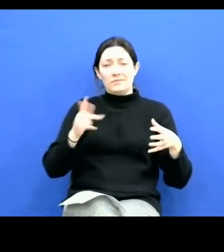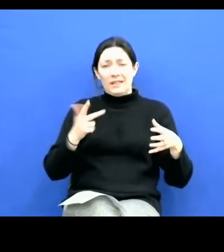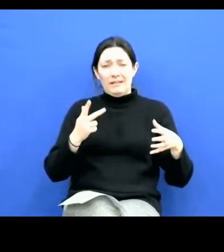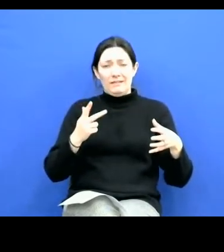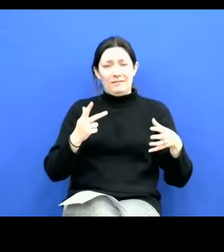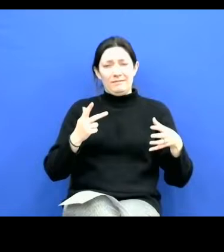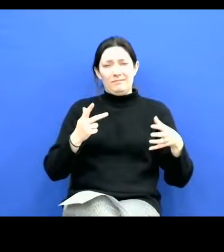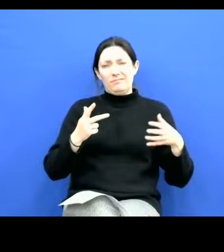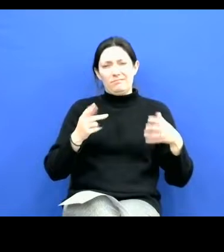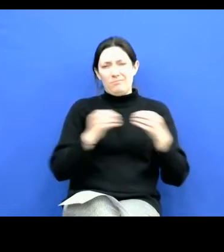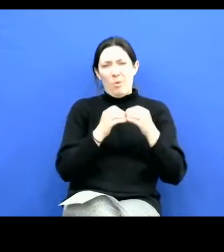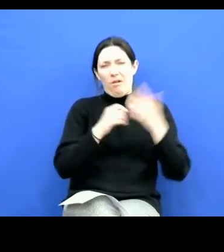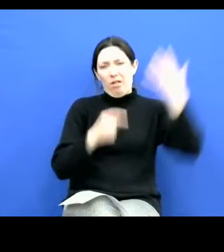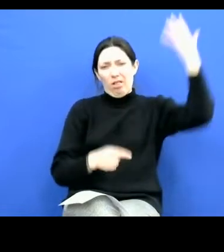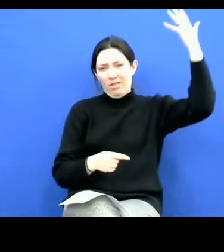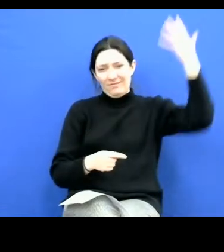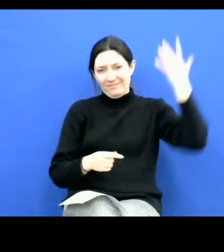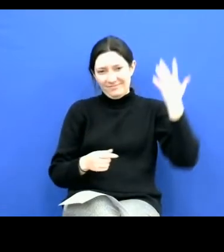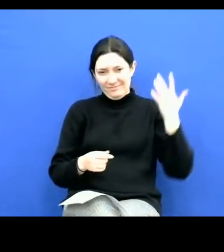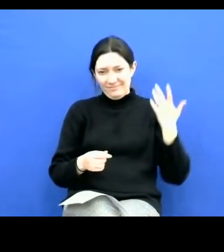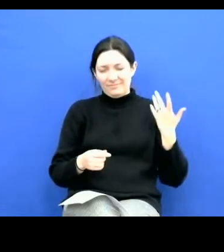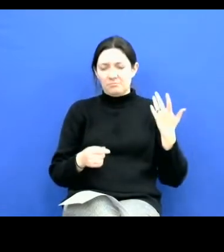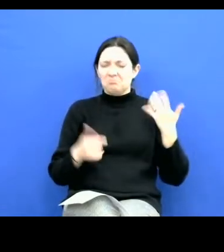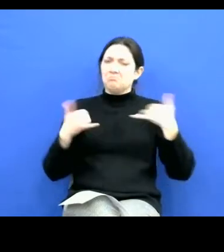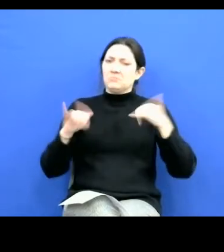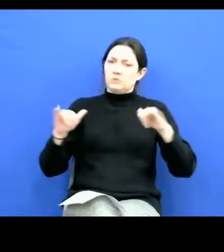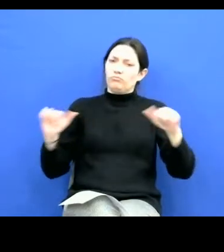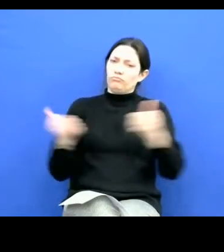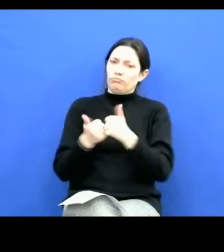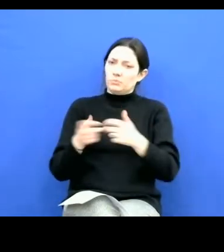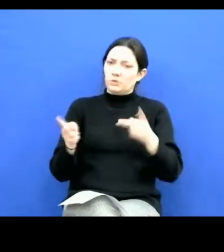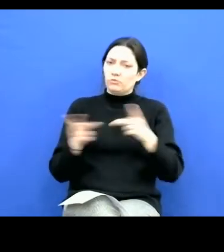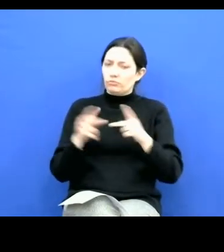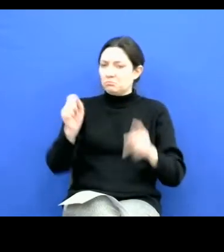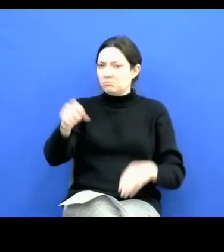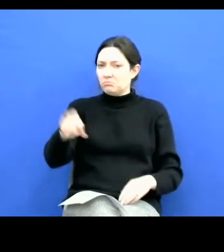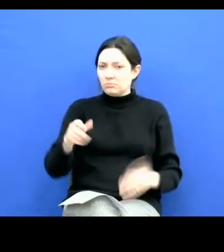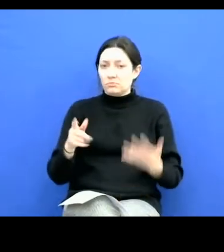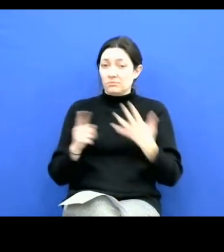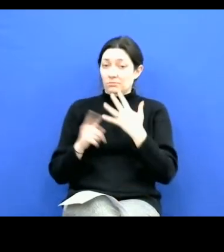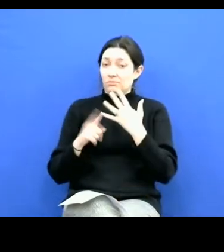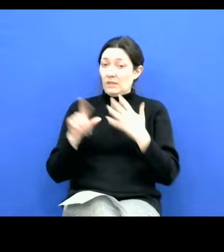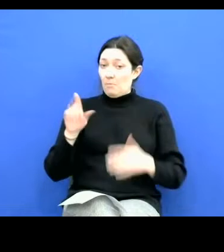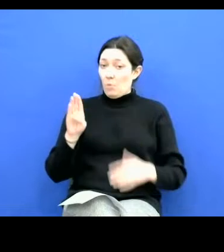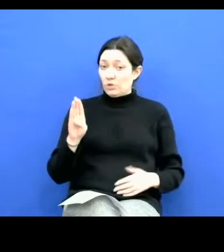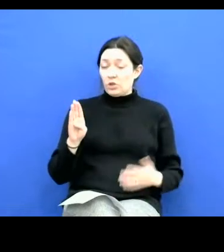line. But it still makes for a tough position. And she